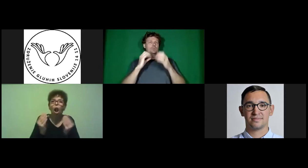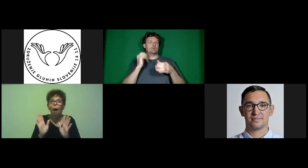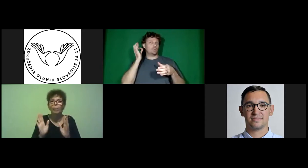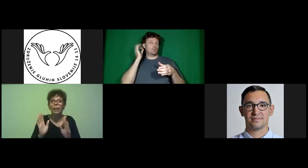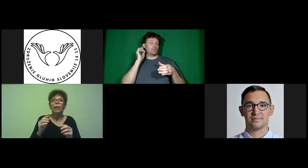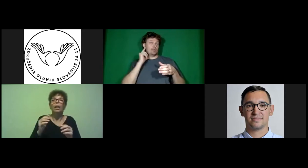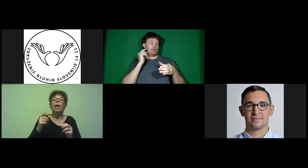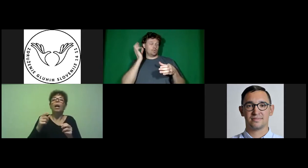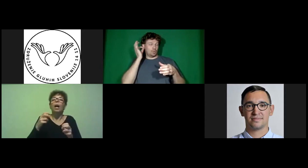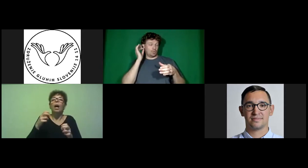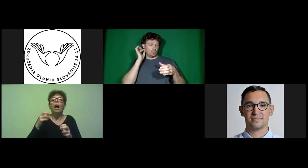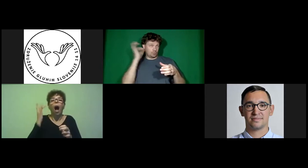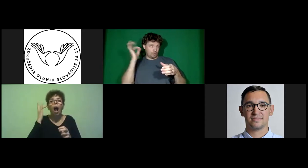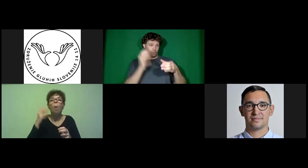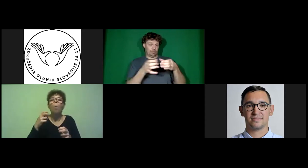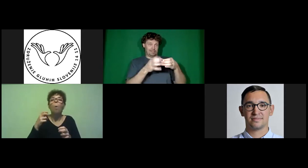up our communication.